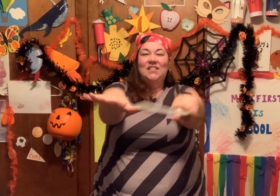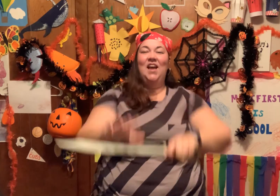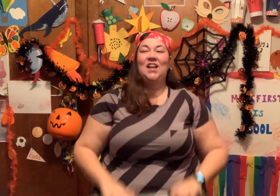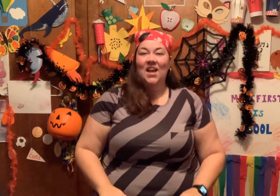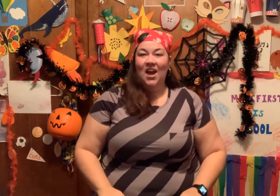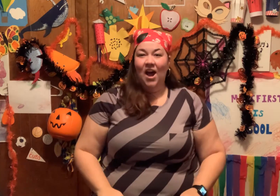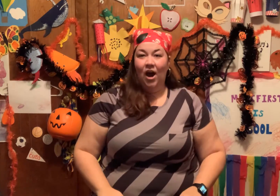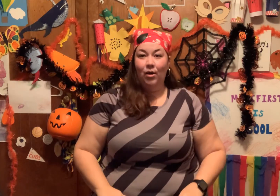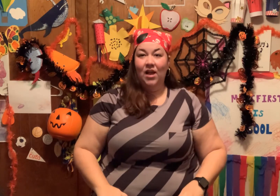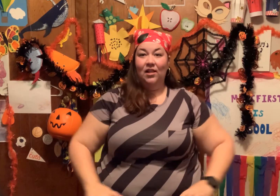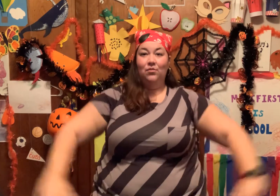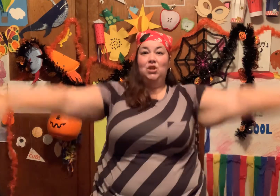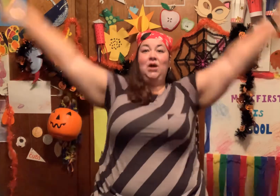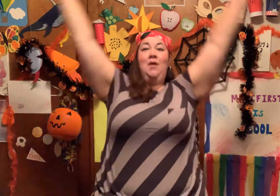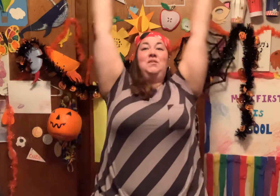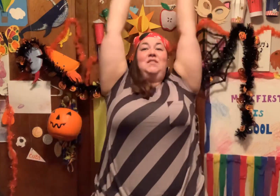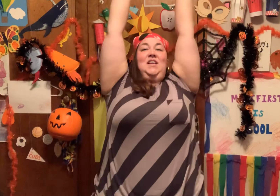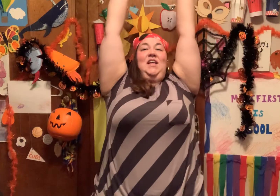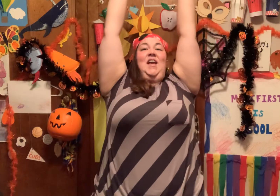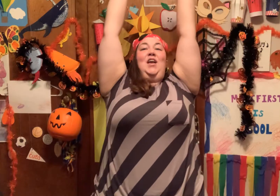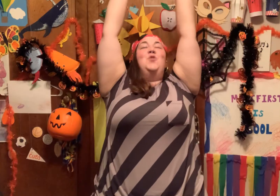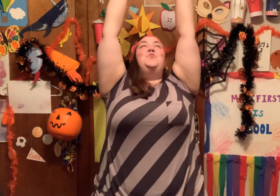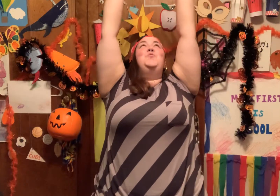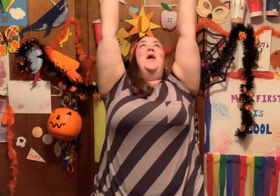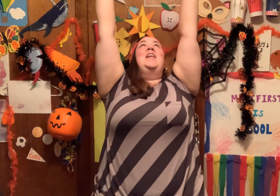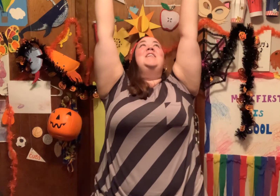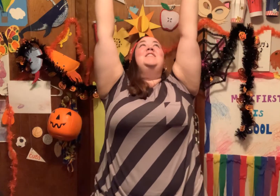1, 2, 3, 4, 5, 6, 7, 8, 9, 10. All right, let's reach up to the ceiling.